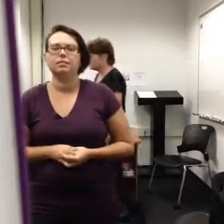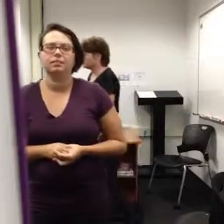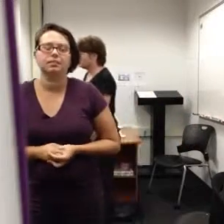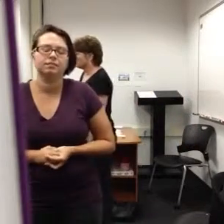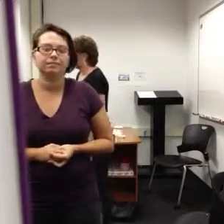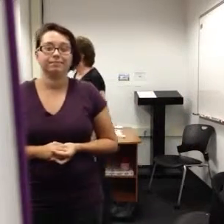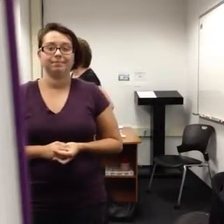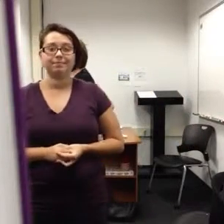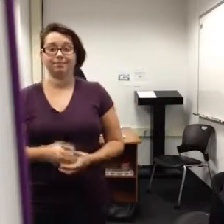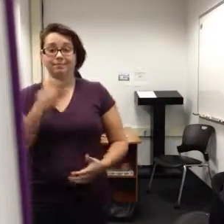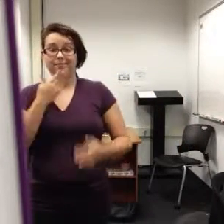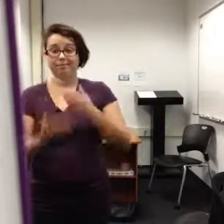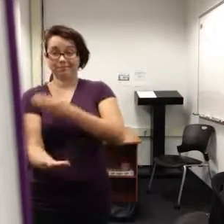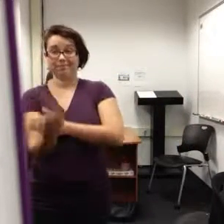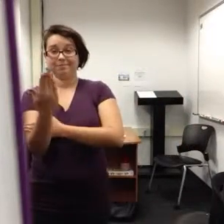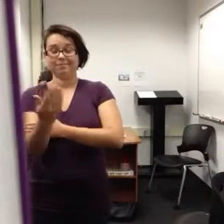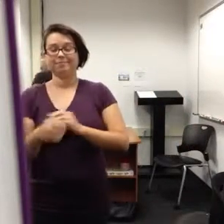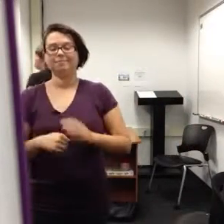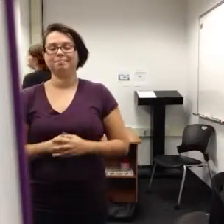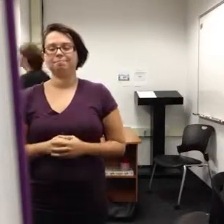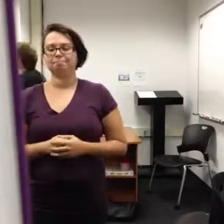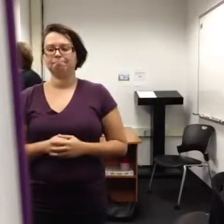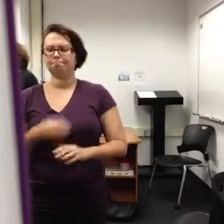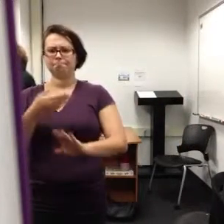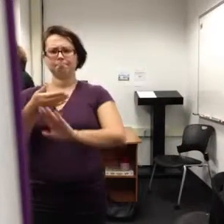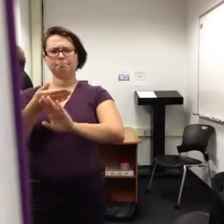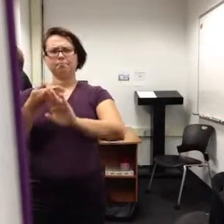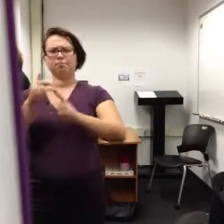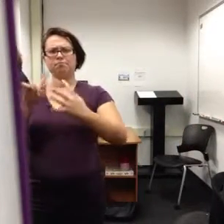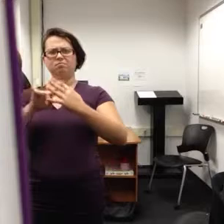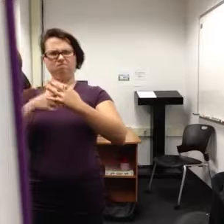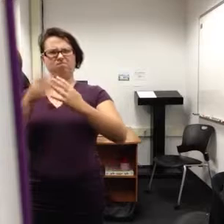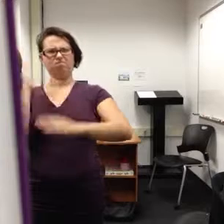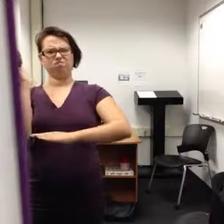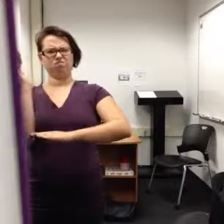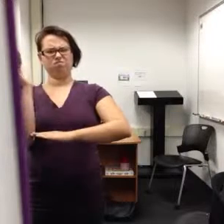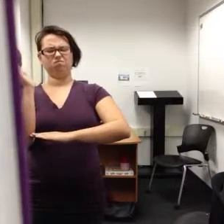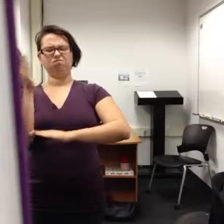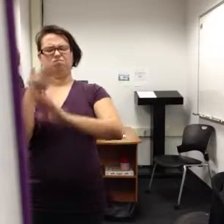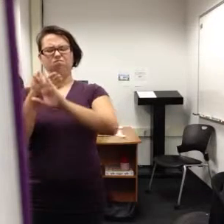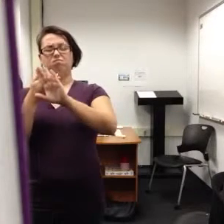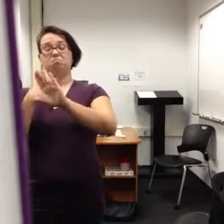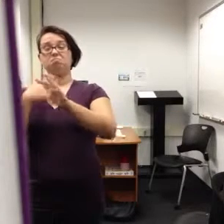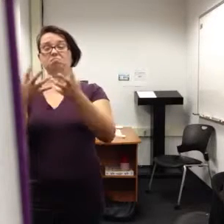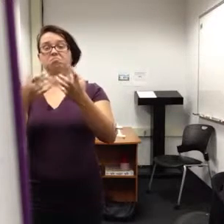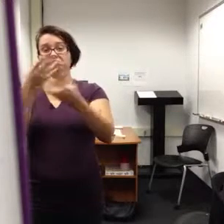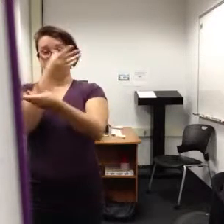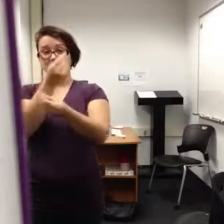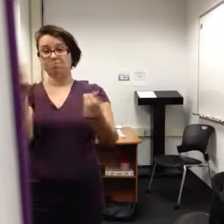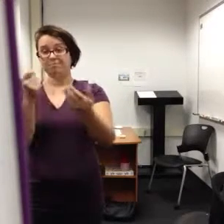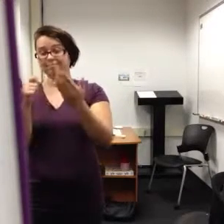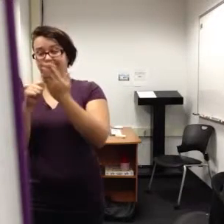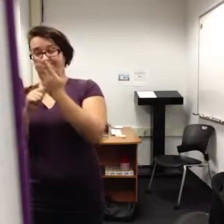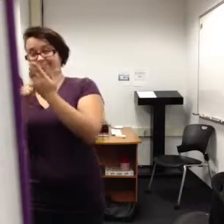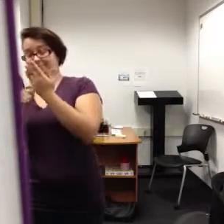Good morning, class. Before we get into the formal history assignment for the day, I'd like to bring to your attention an article I saw in